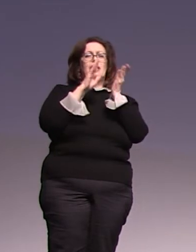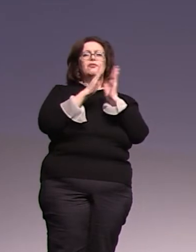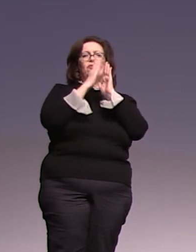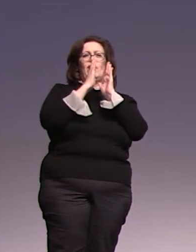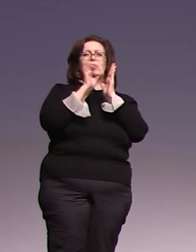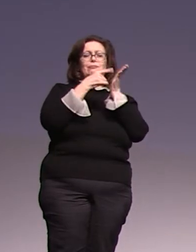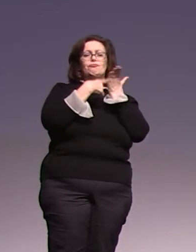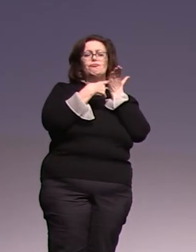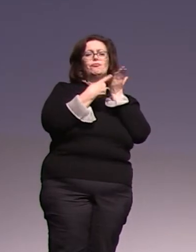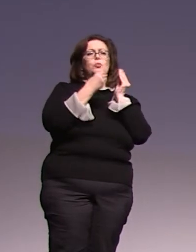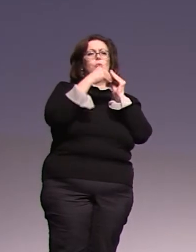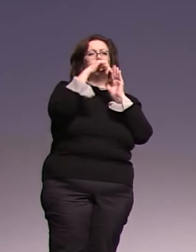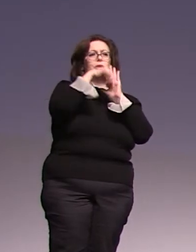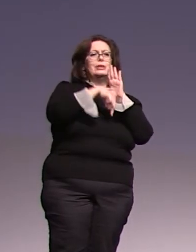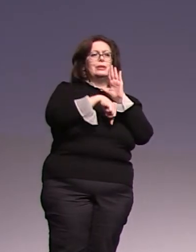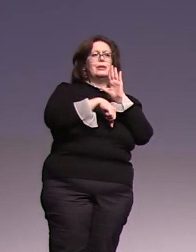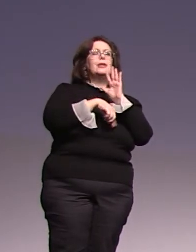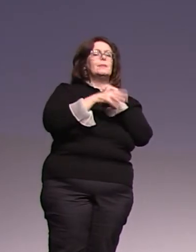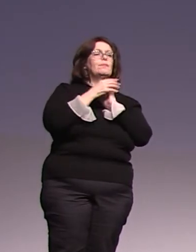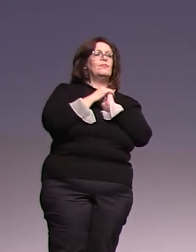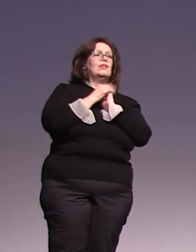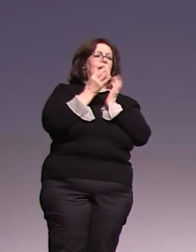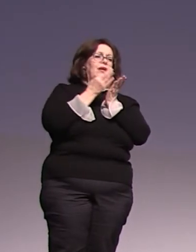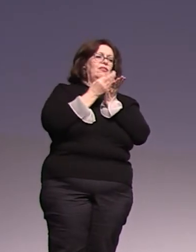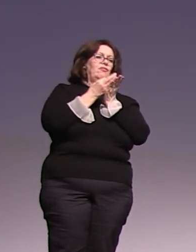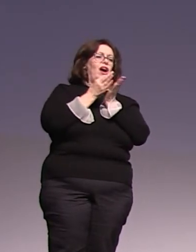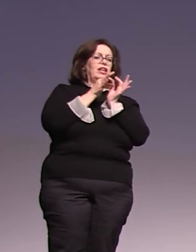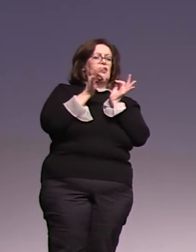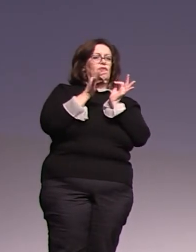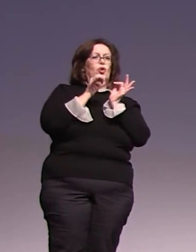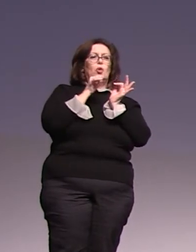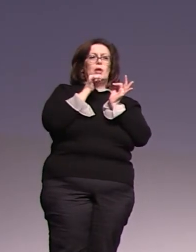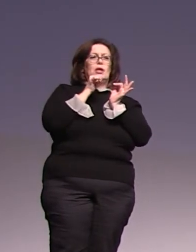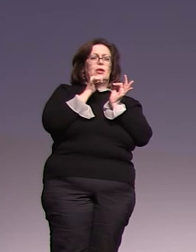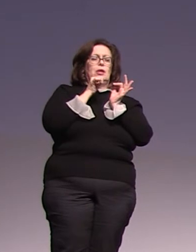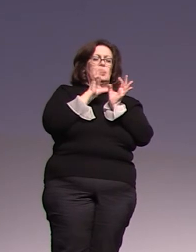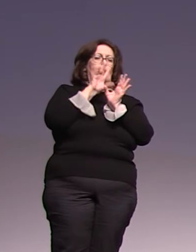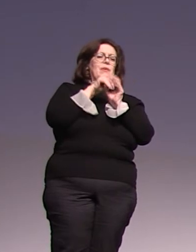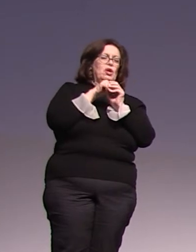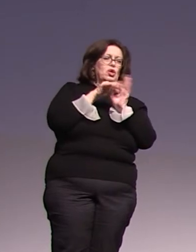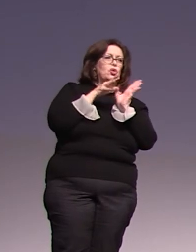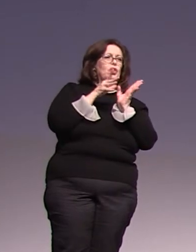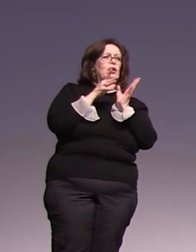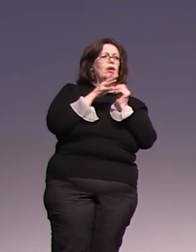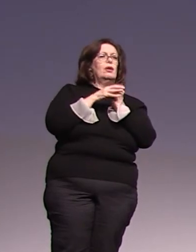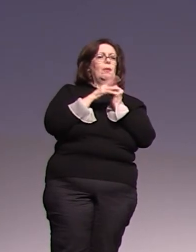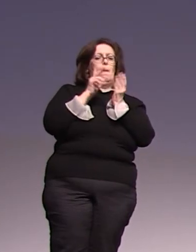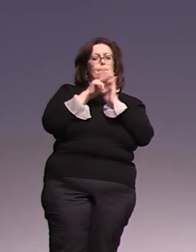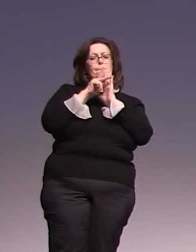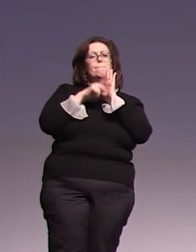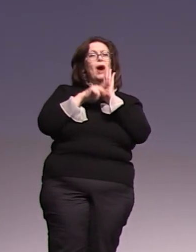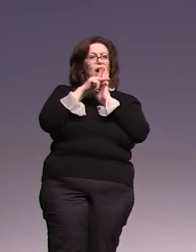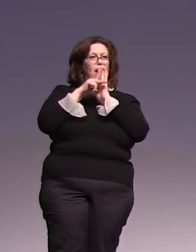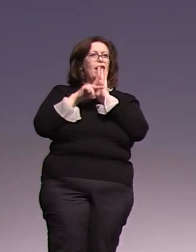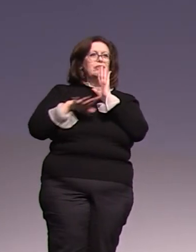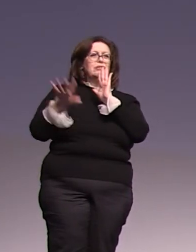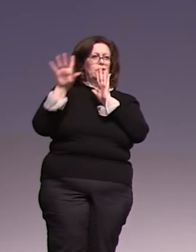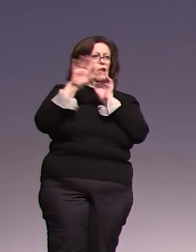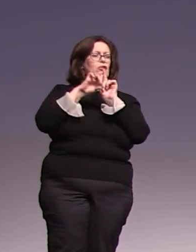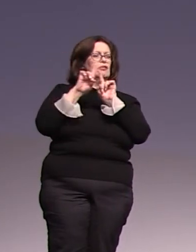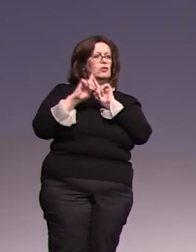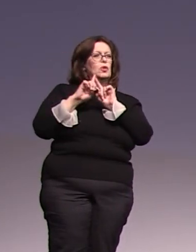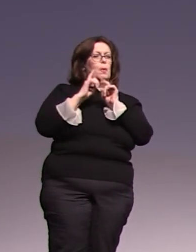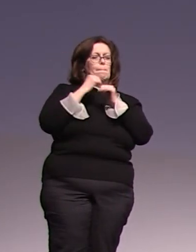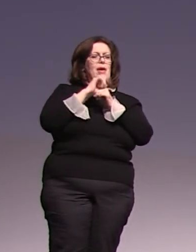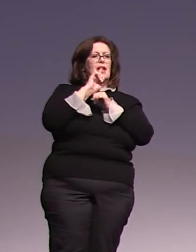particular comment, not saying yours, but that might not be for the funding formula, but it is still a really important policy consideration for our General Assembly, and we want to